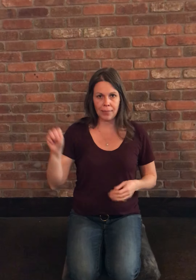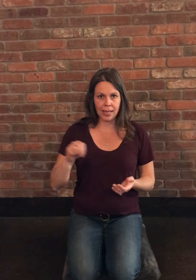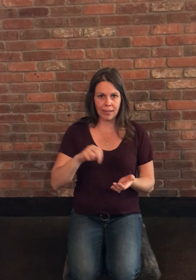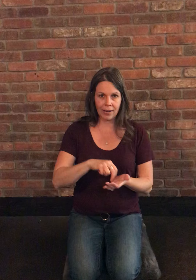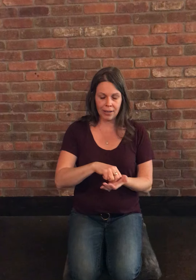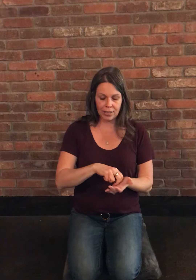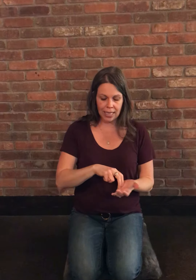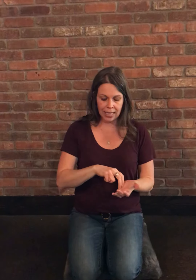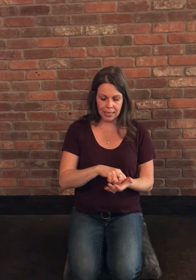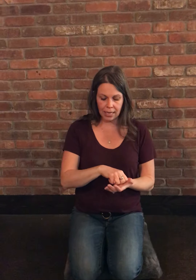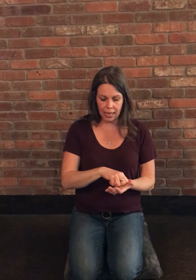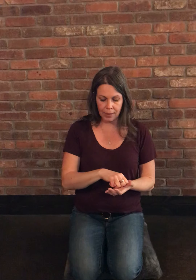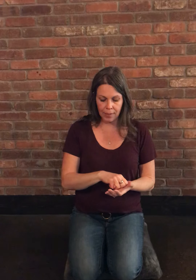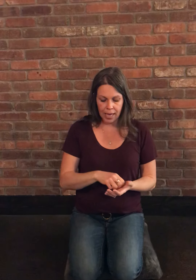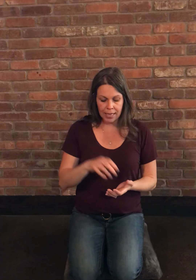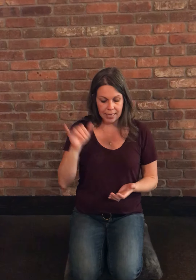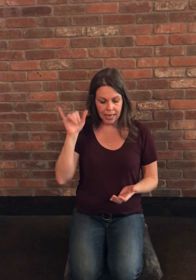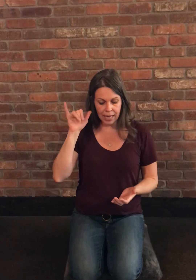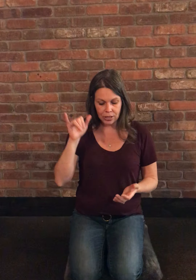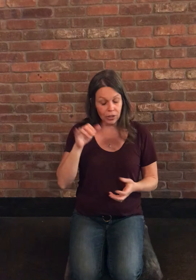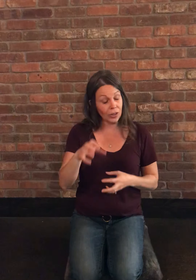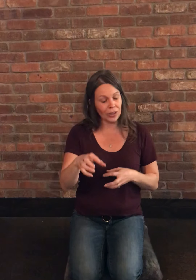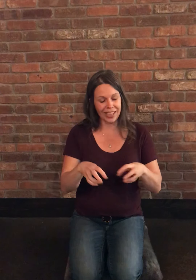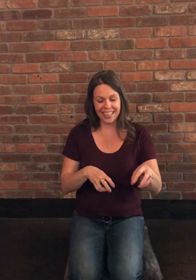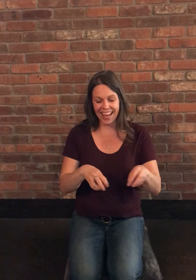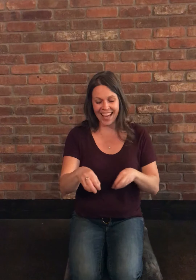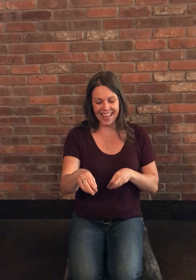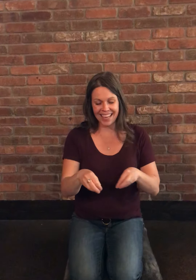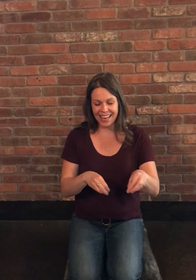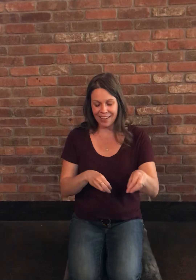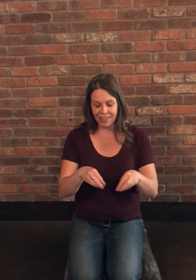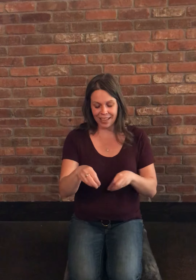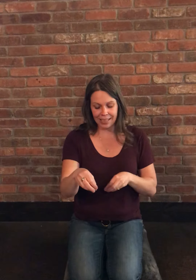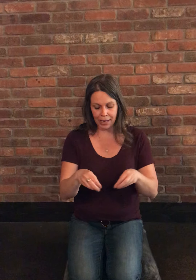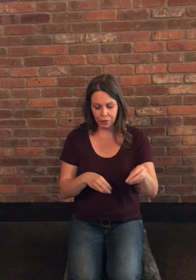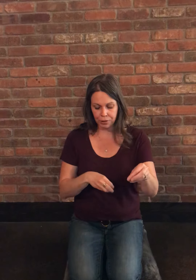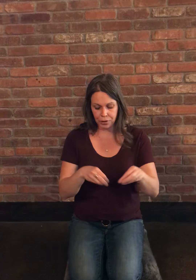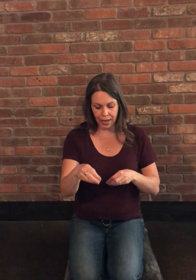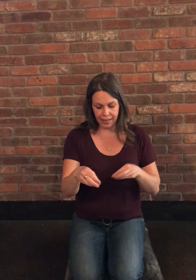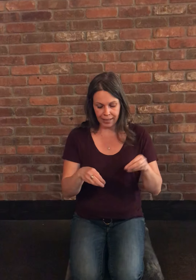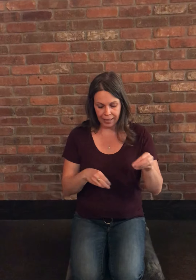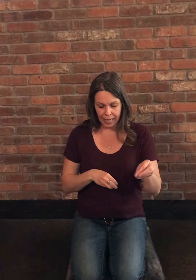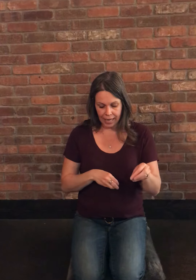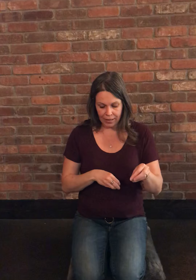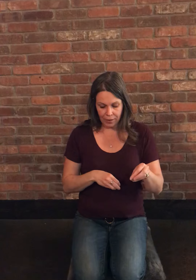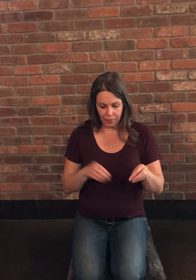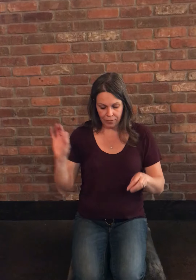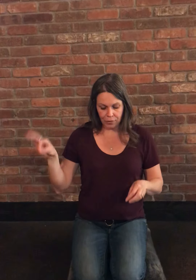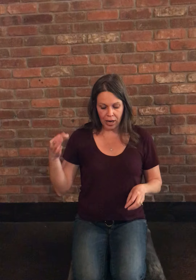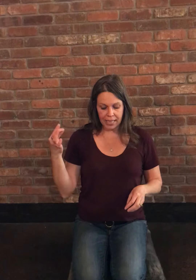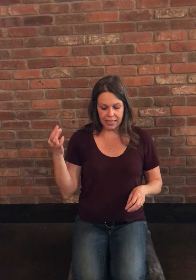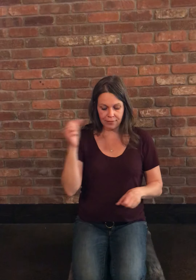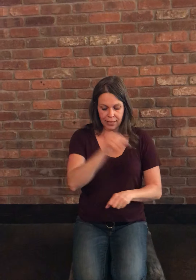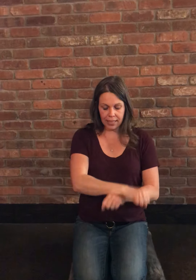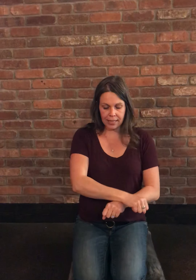Mohammed founds Islam, Zandrian early Khan in Africa, not gold trade. Franks defeat